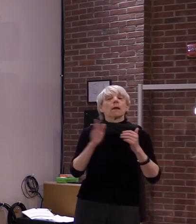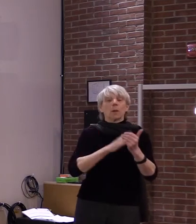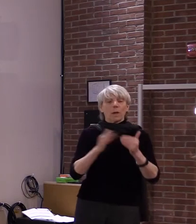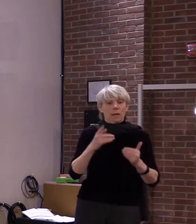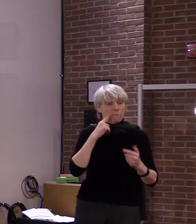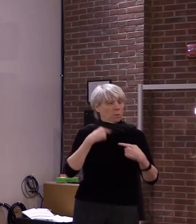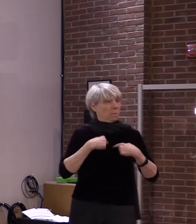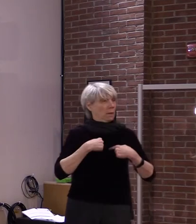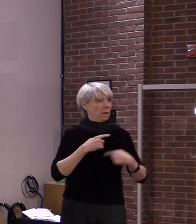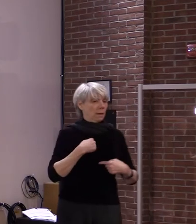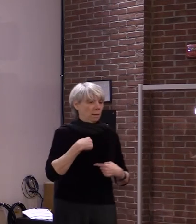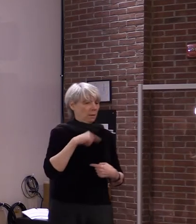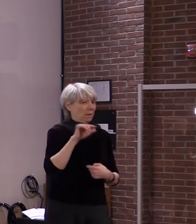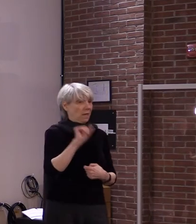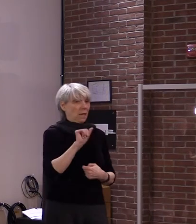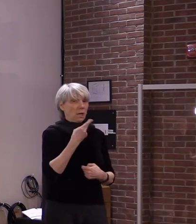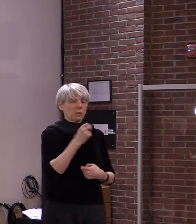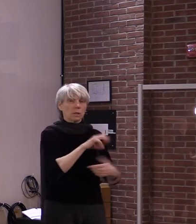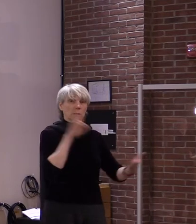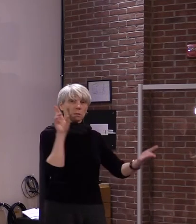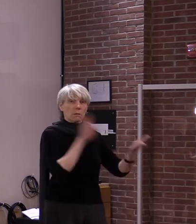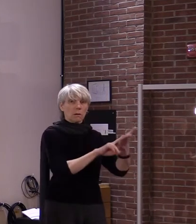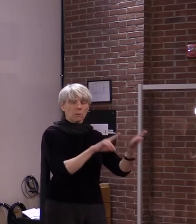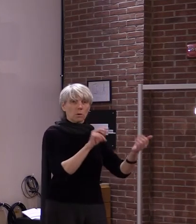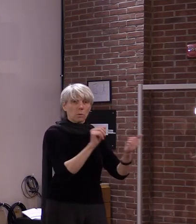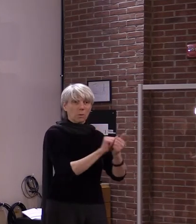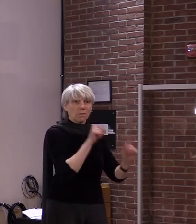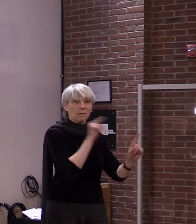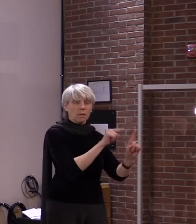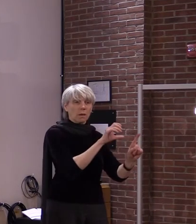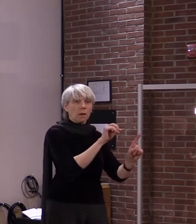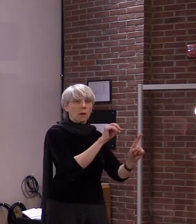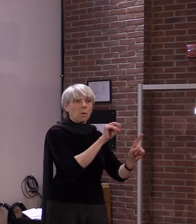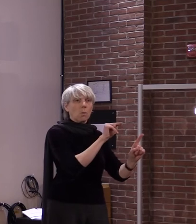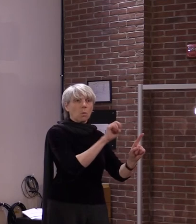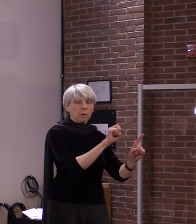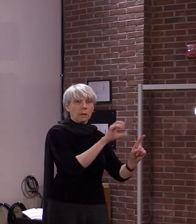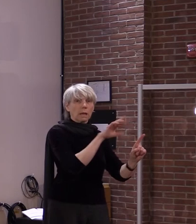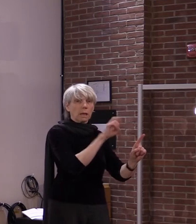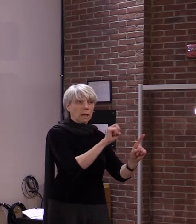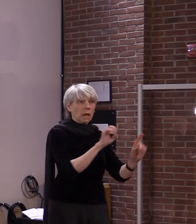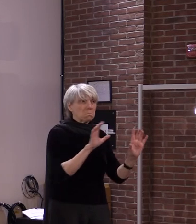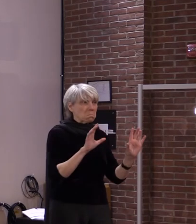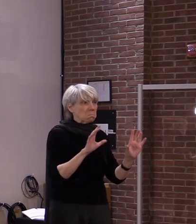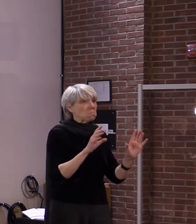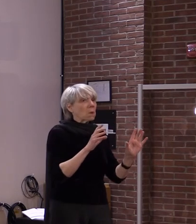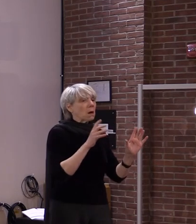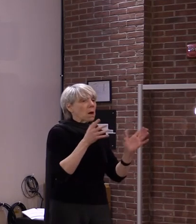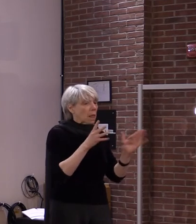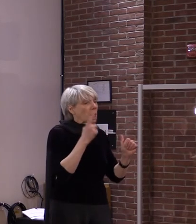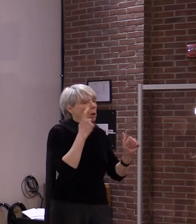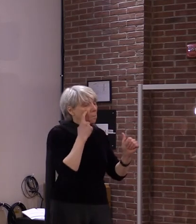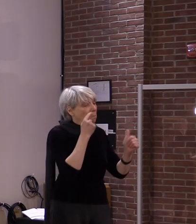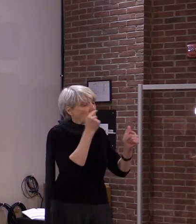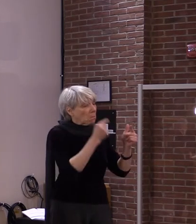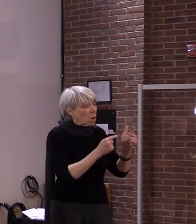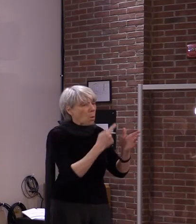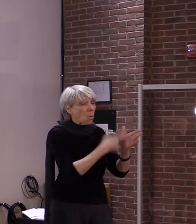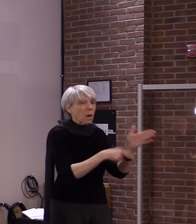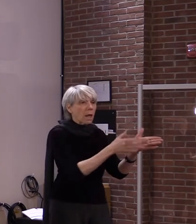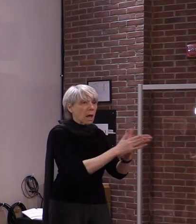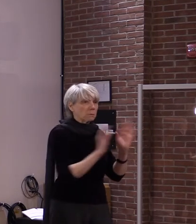have with uh with the aco we have enough look-see into their financials